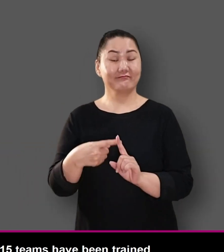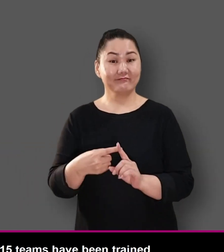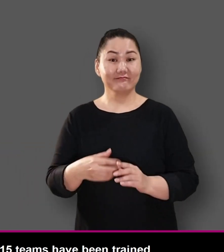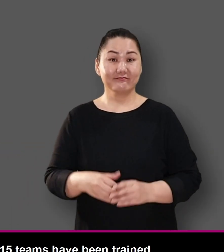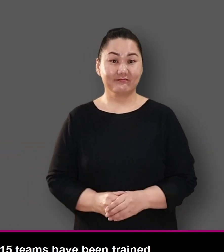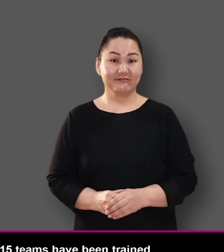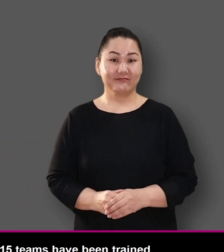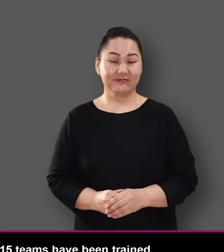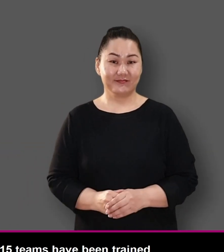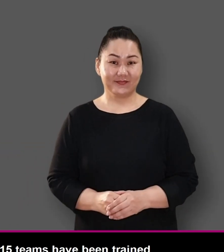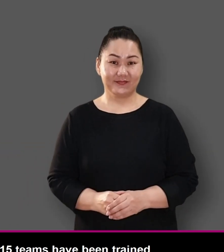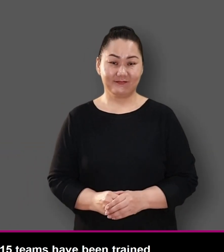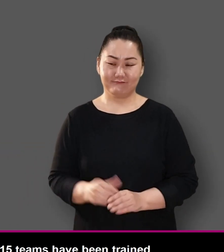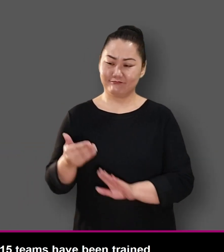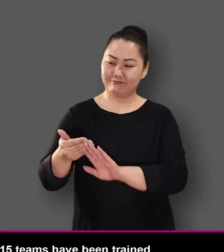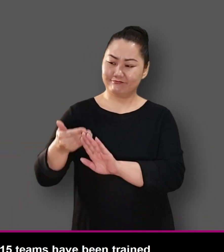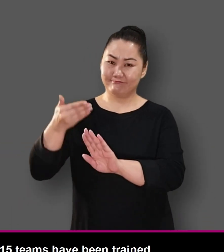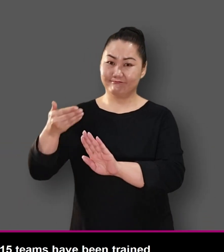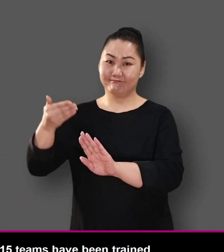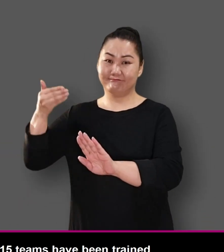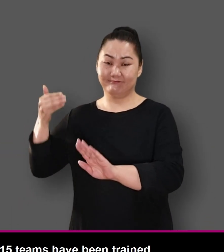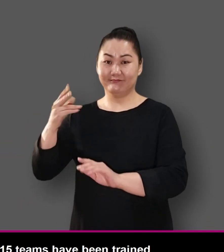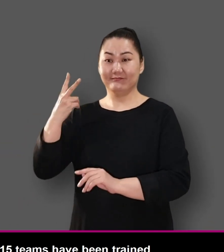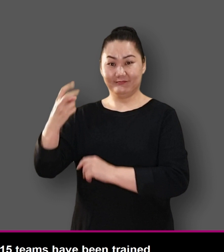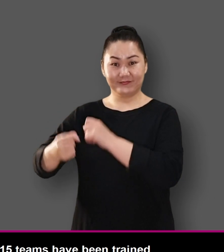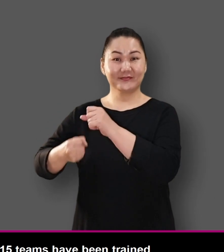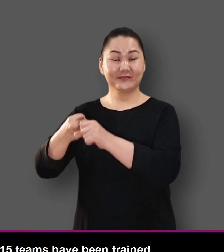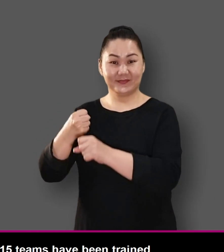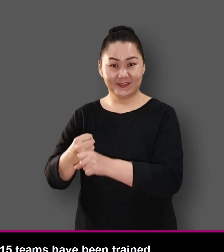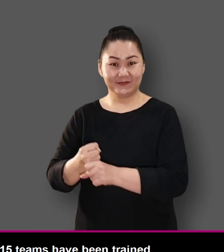In the past 2 years, 15 teams have been trained